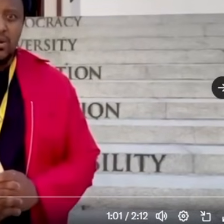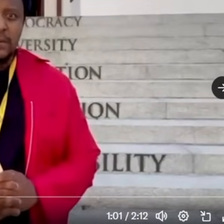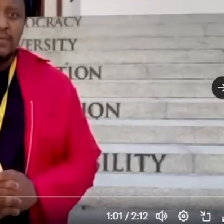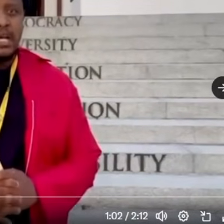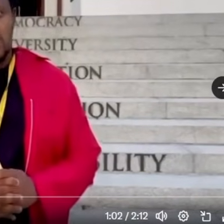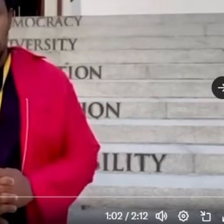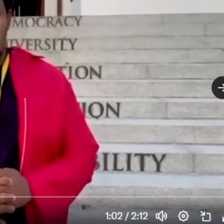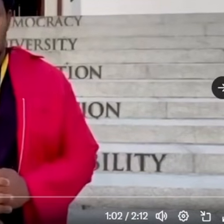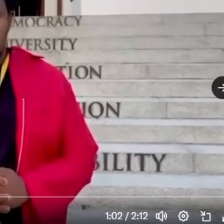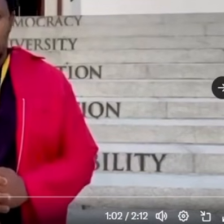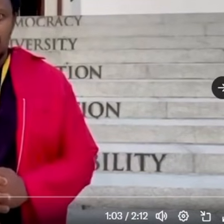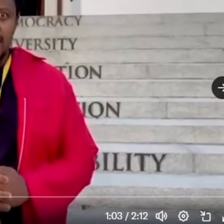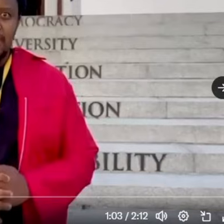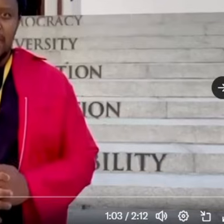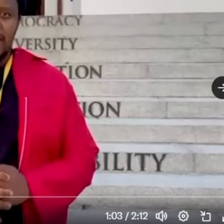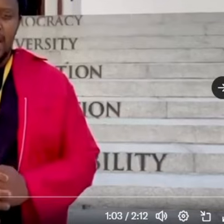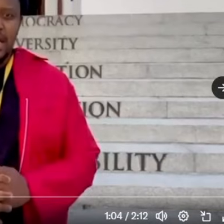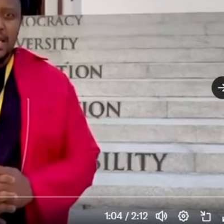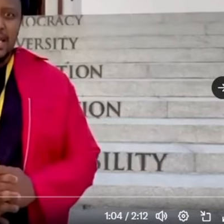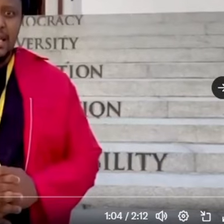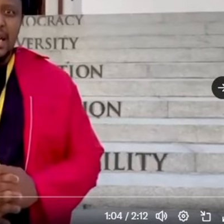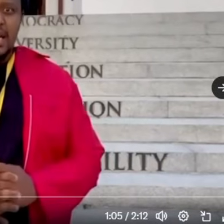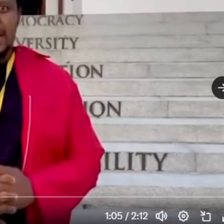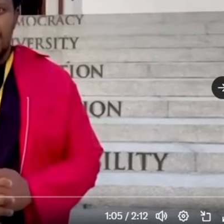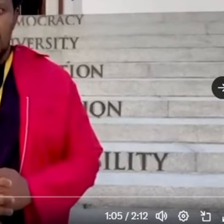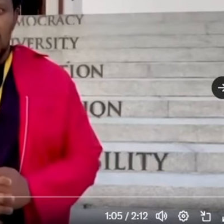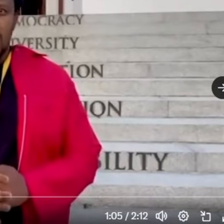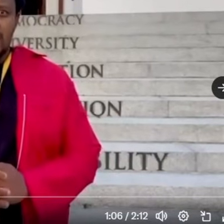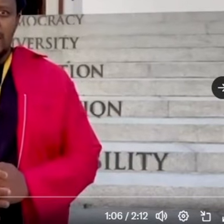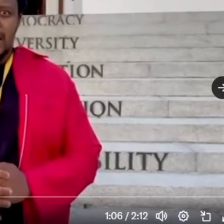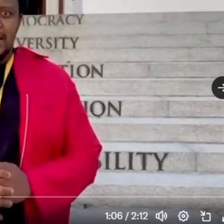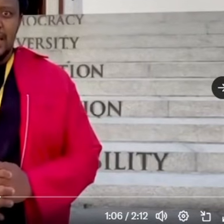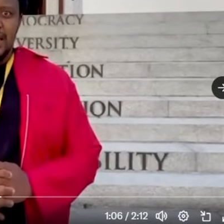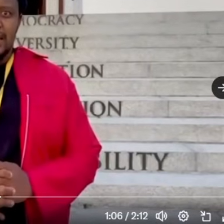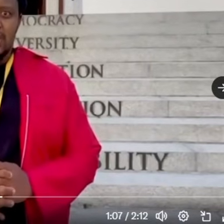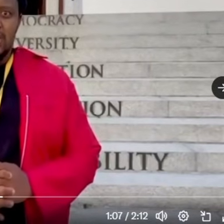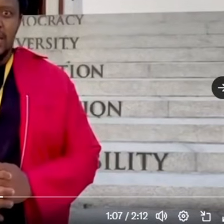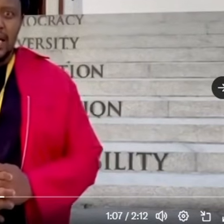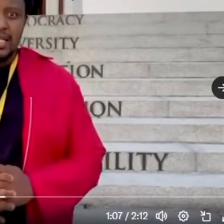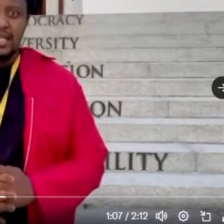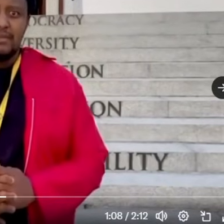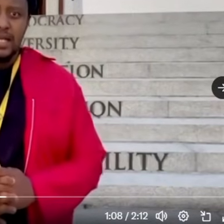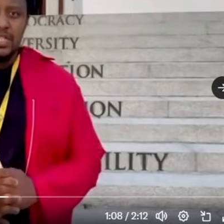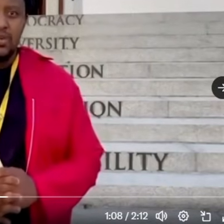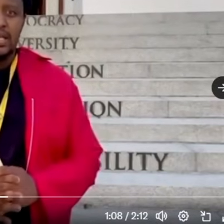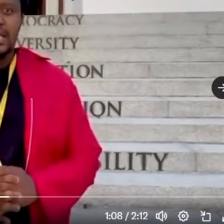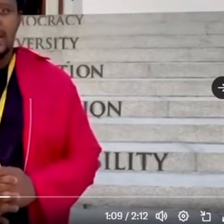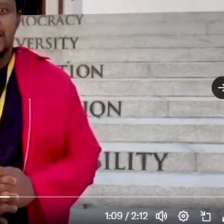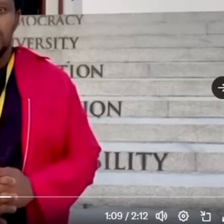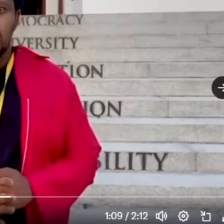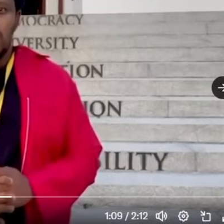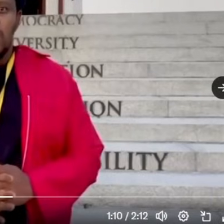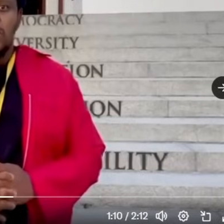ethics code, he's also violated the ministerial handbook, and he's violated it in the following ways: in that he did not conduct his expenditure with